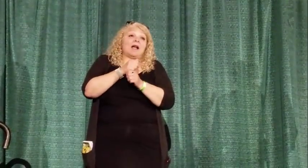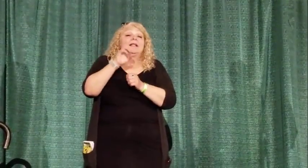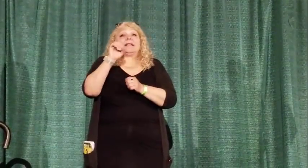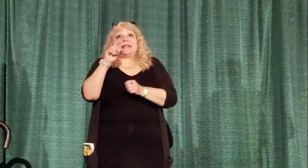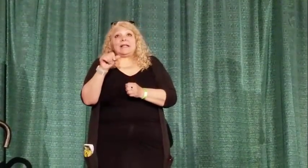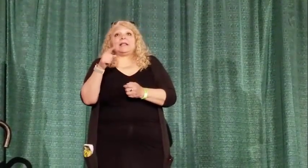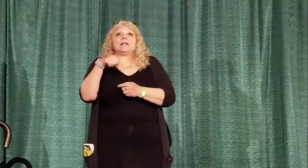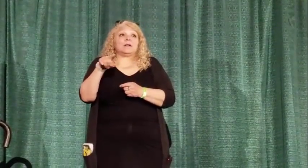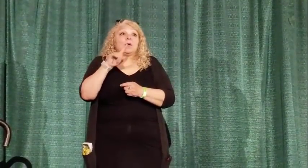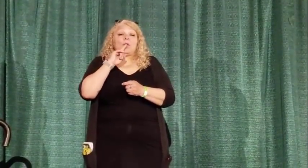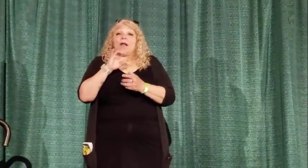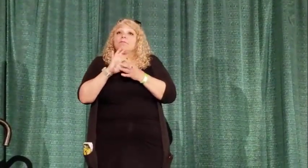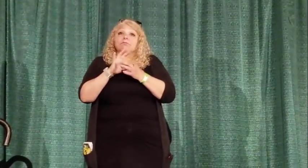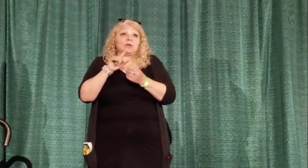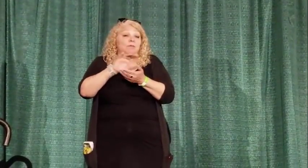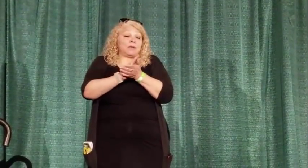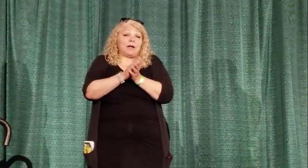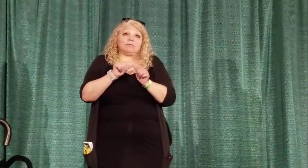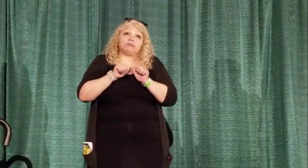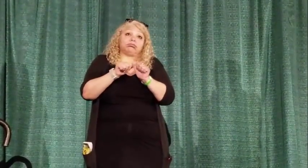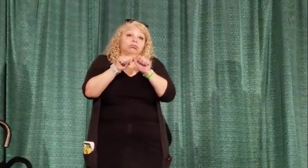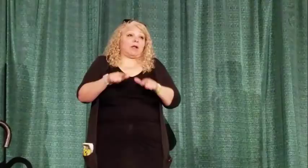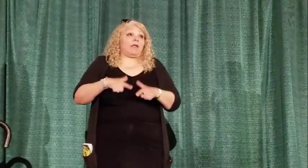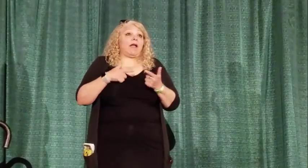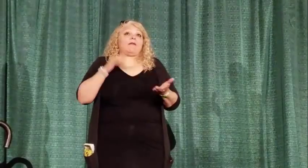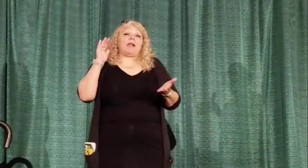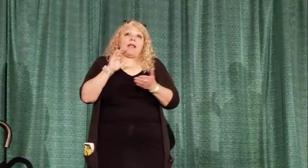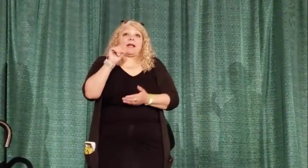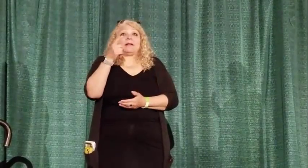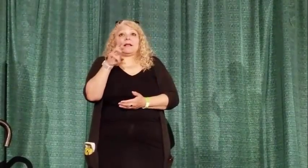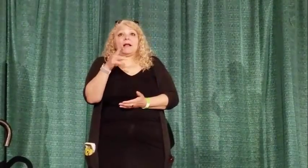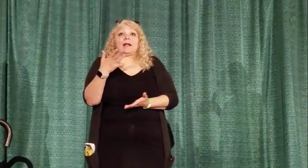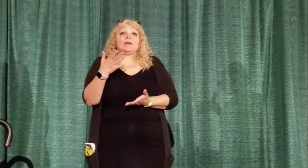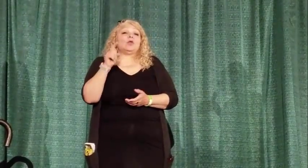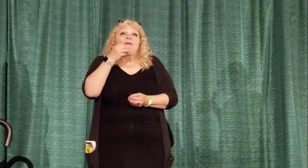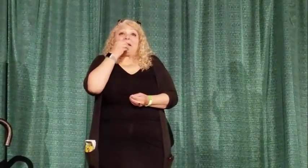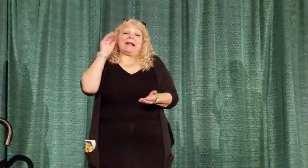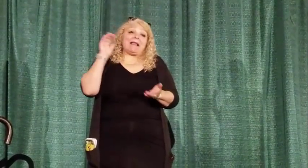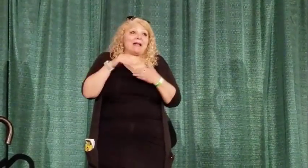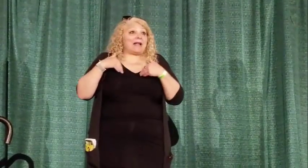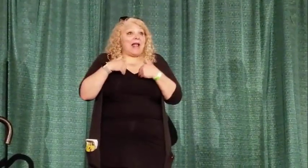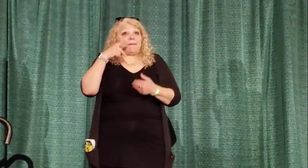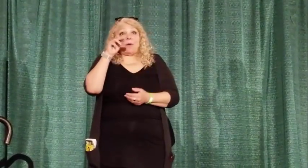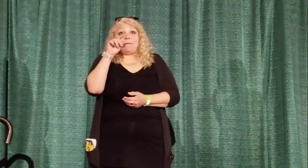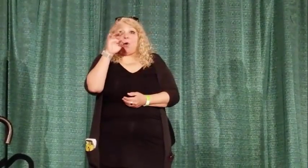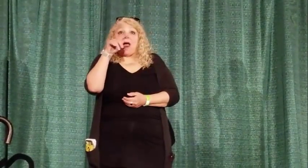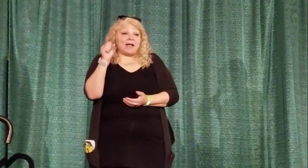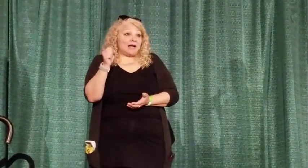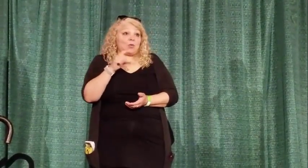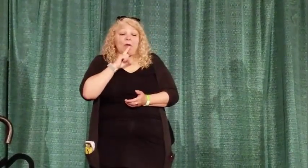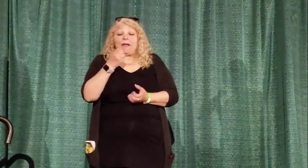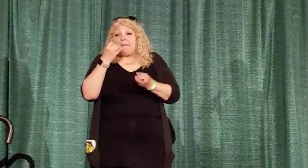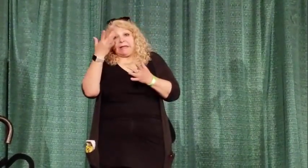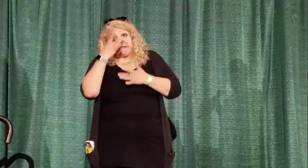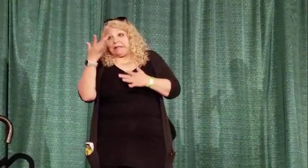are linked to longer life, lower rates of cancer, excessive amounts of animal products are linked to increased risk of all these chronic diseases